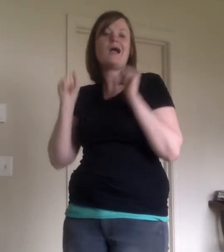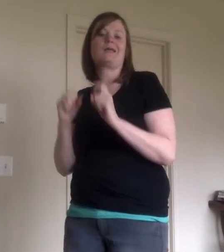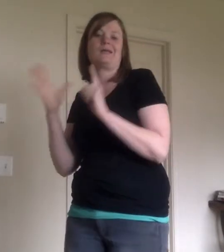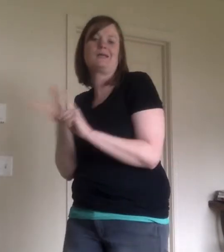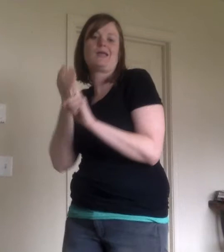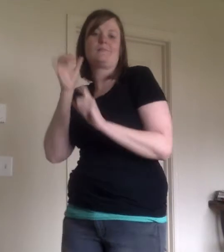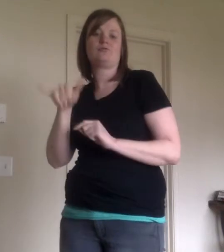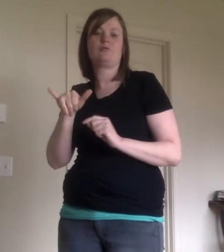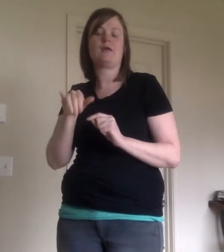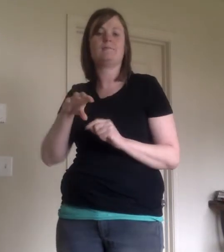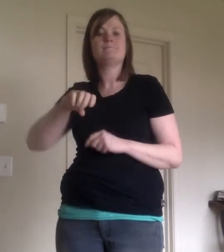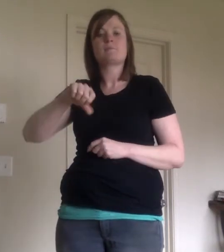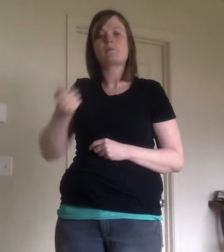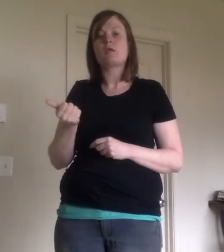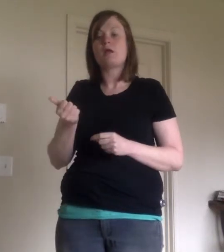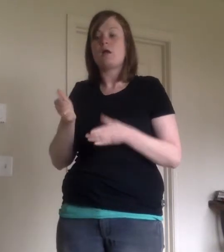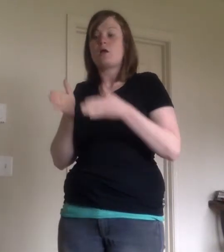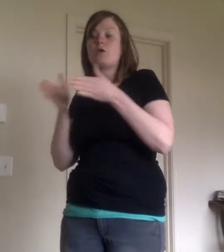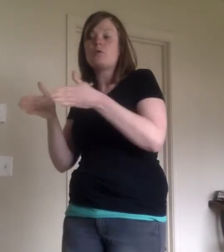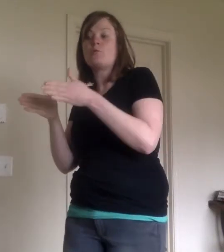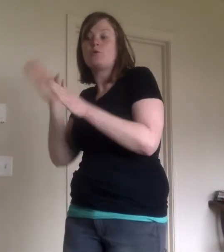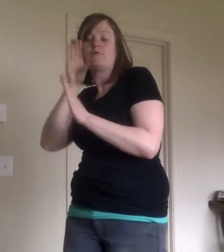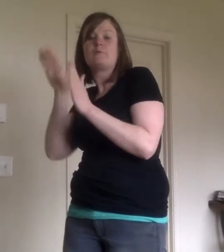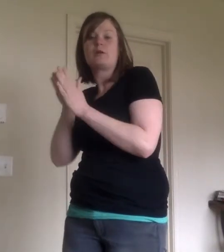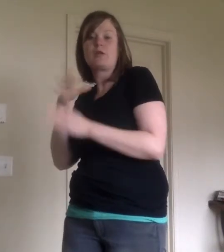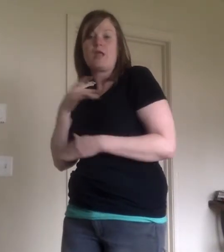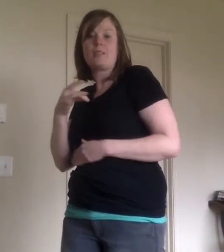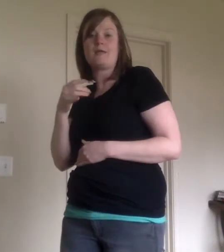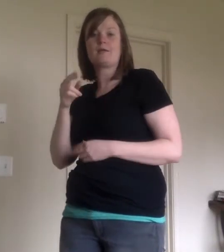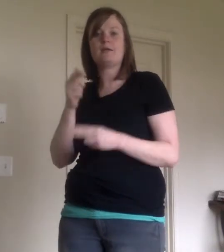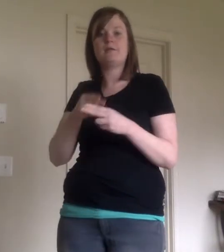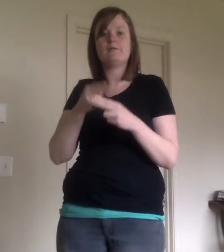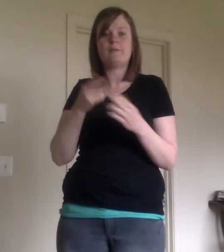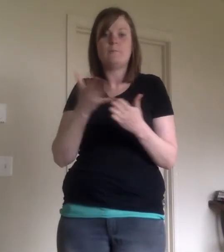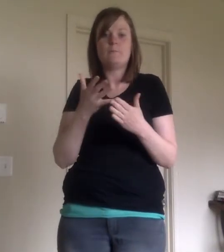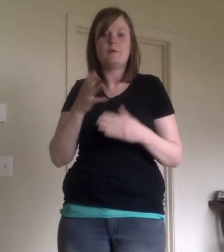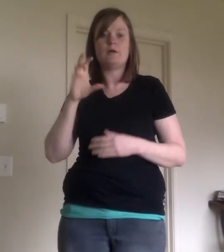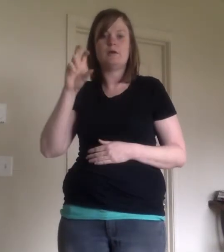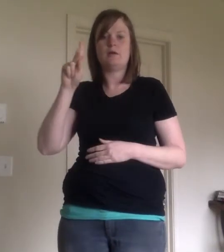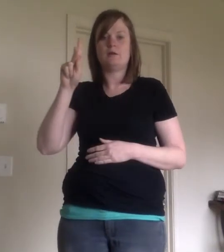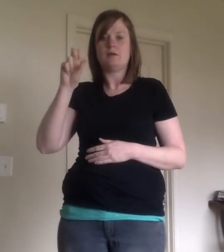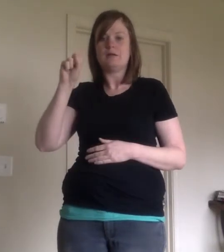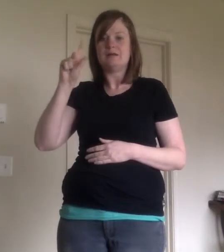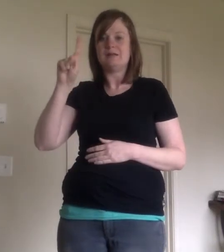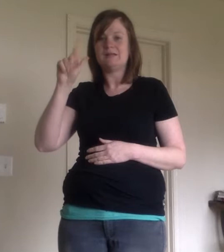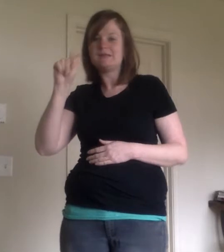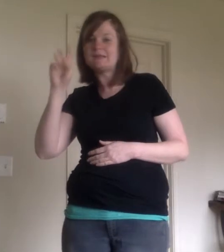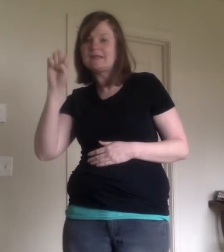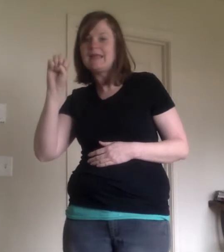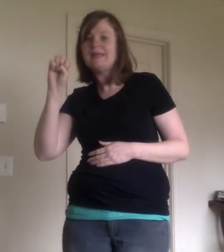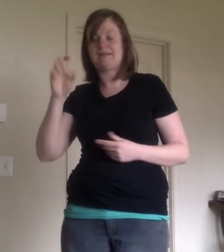Another avenue of photography that I like is called skate lifestyle photography. Skateboarding is a huge part of my